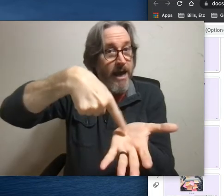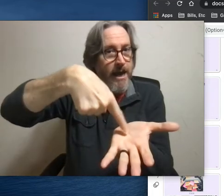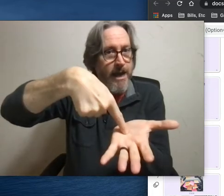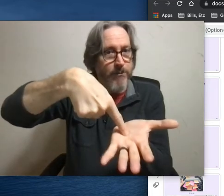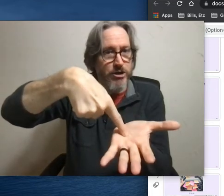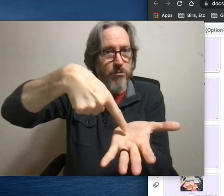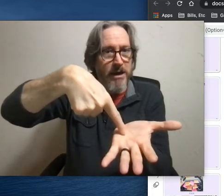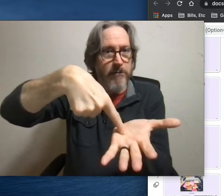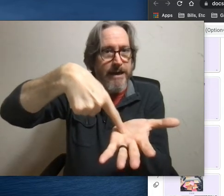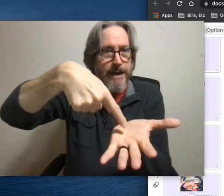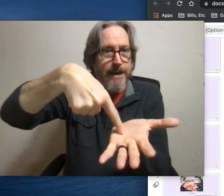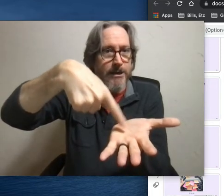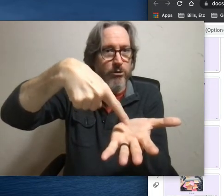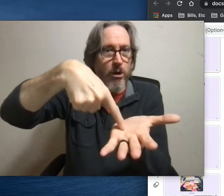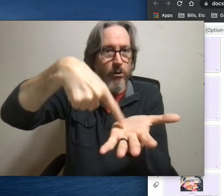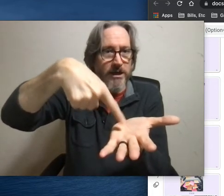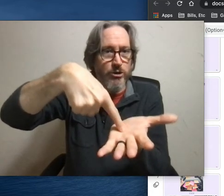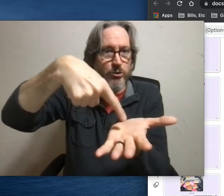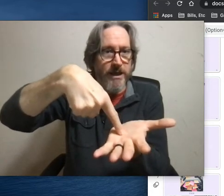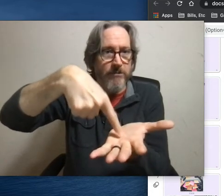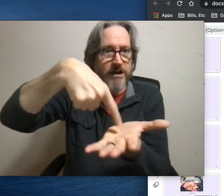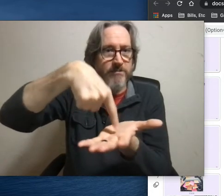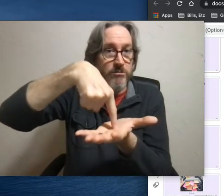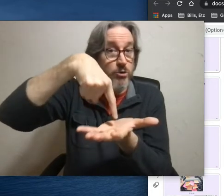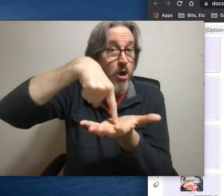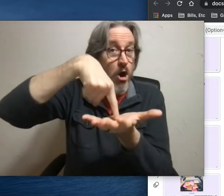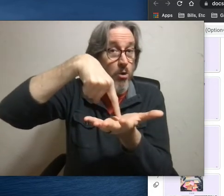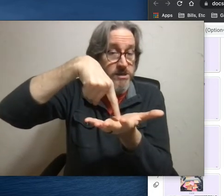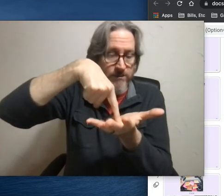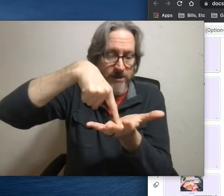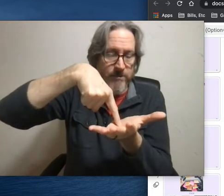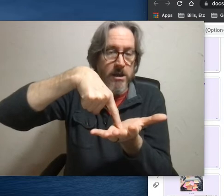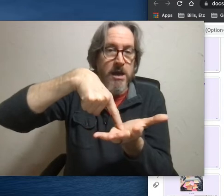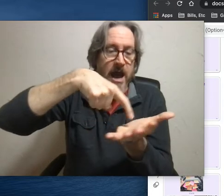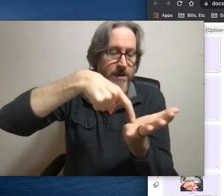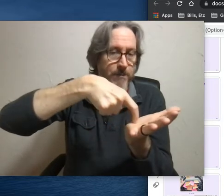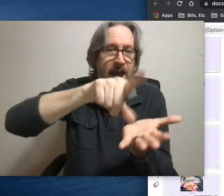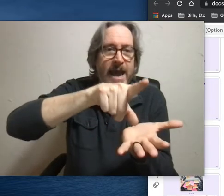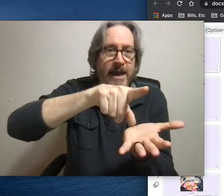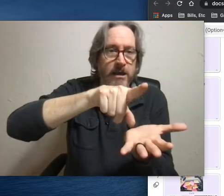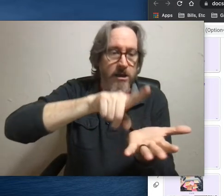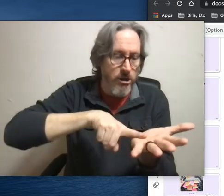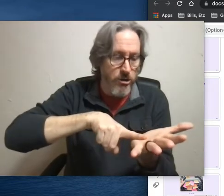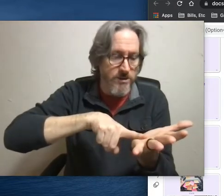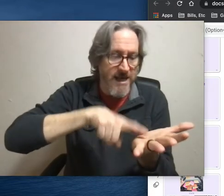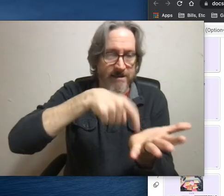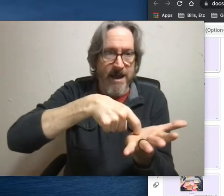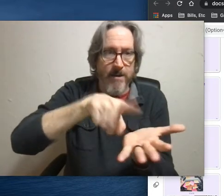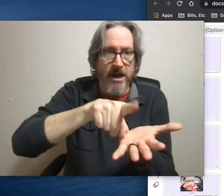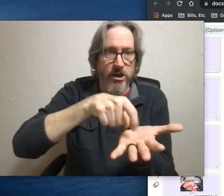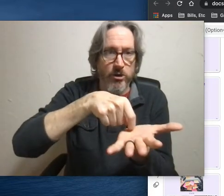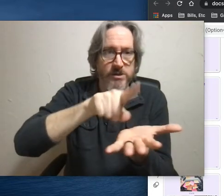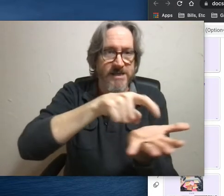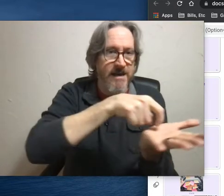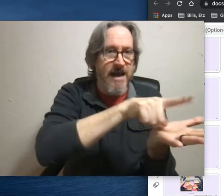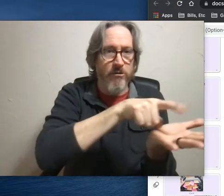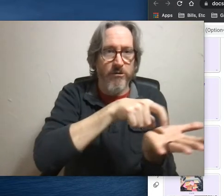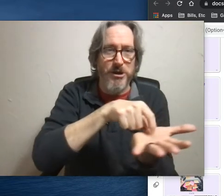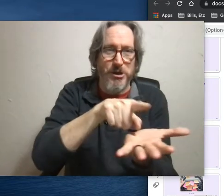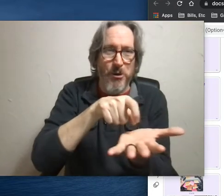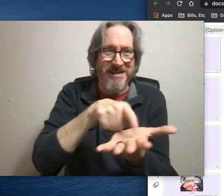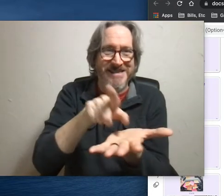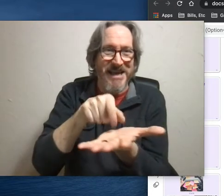know, hey, put your money right here. You owe it to me, right? To owe something. And then pay, you take that and you send